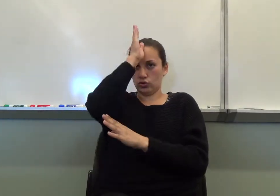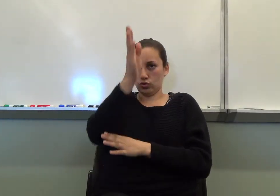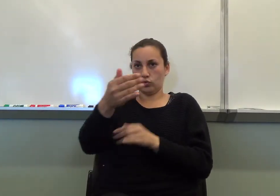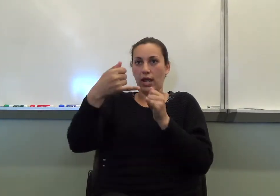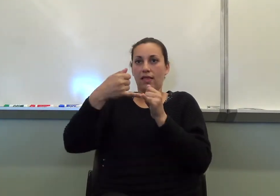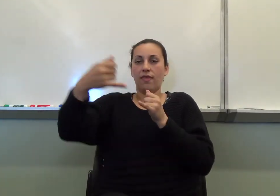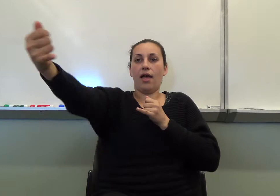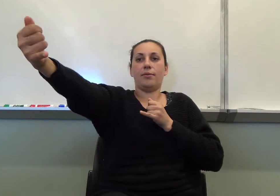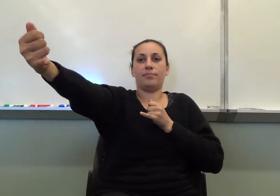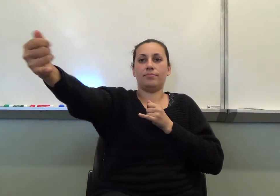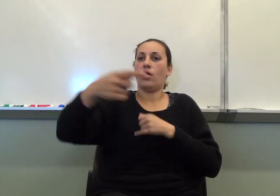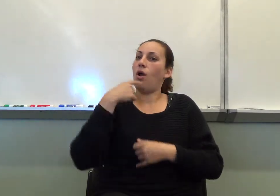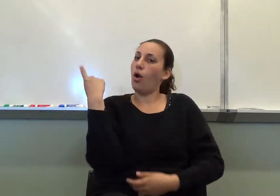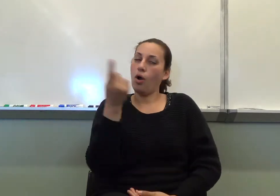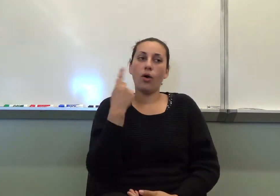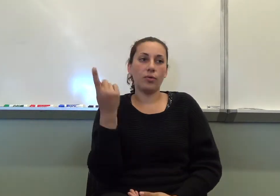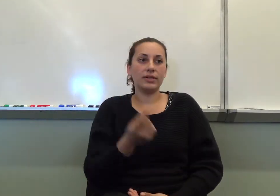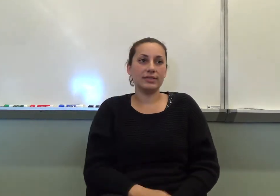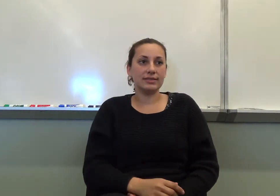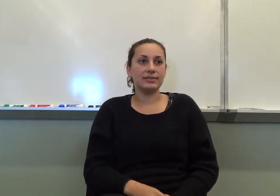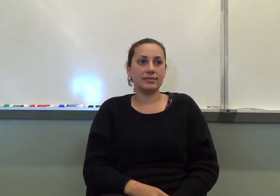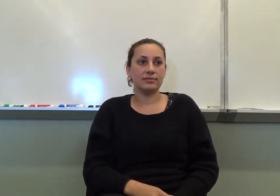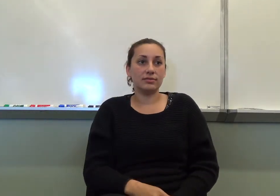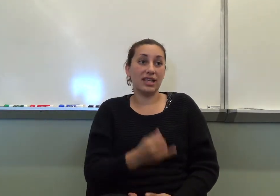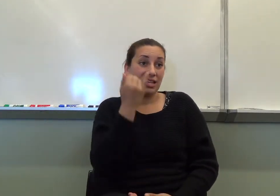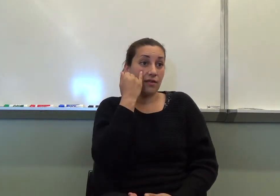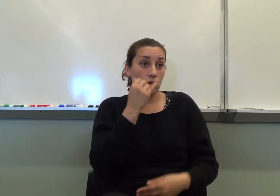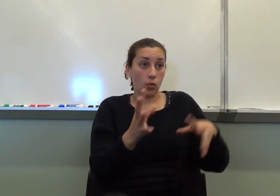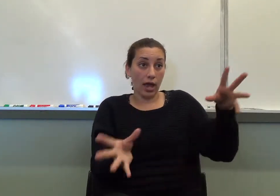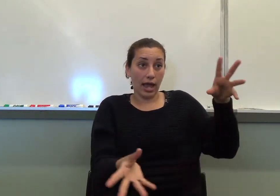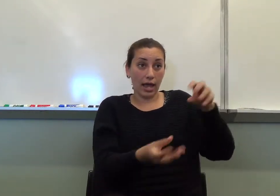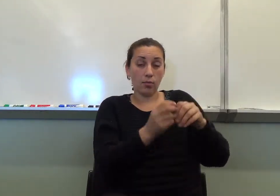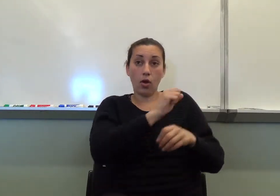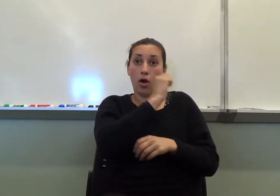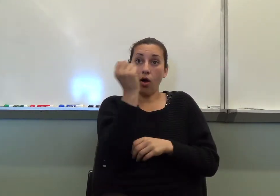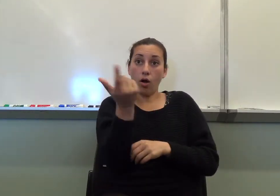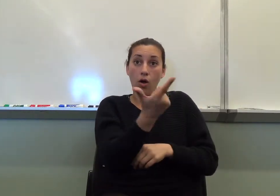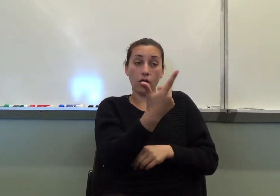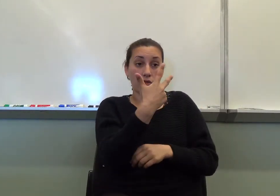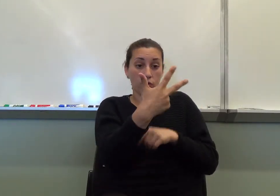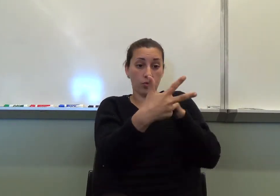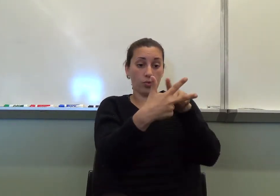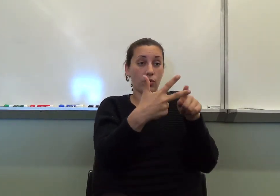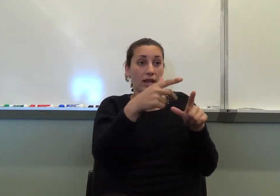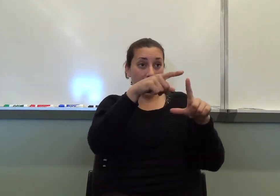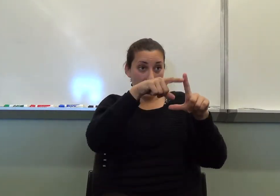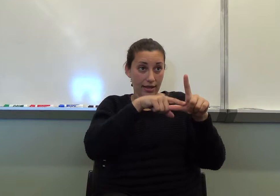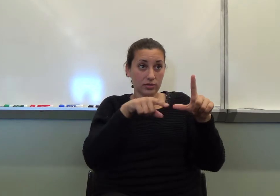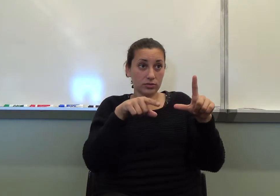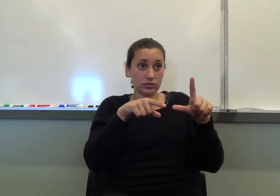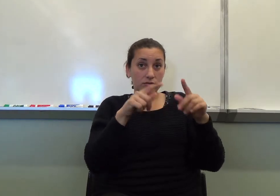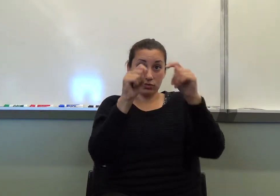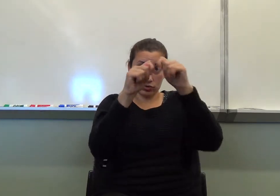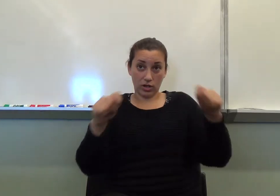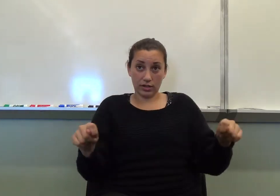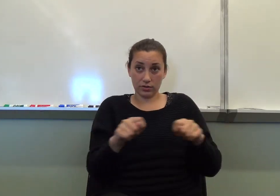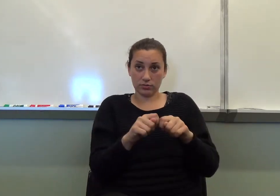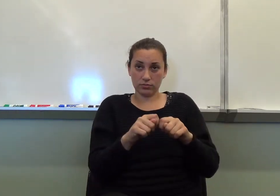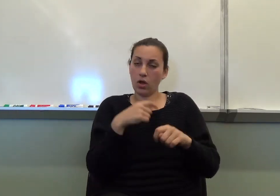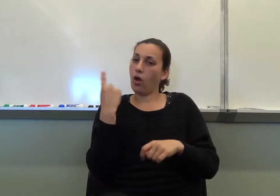is. So that, if you have some time you want to play around, just draw any triangle at home and cut the